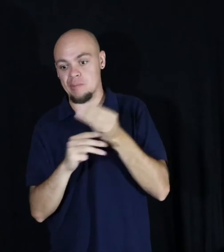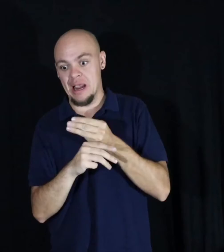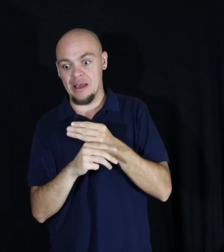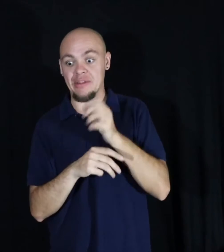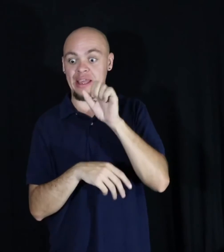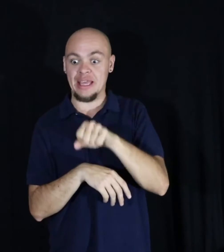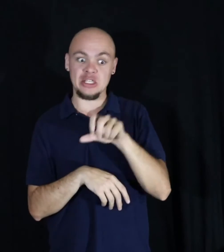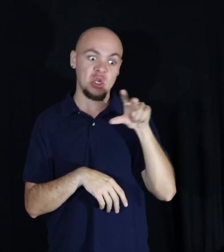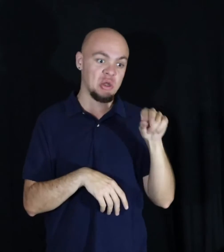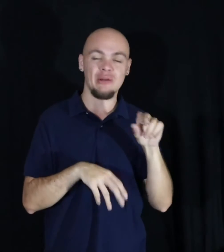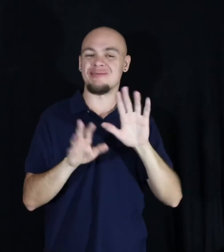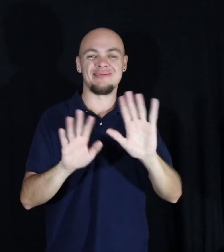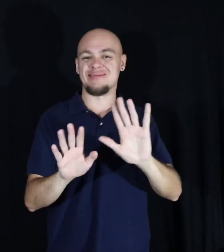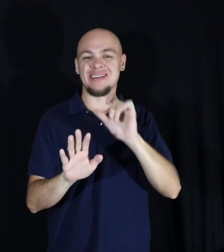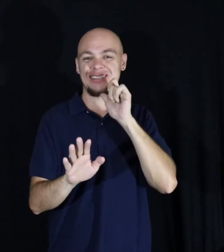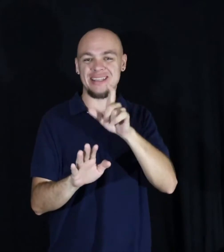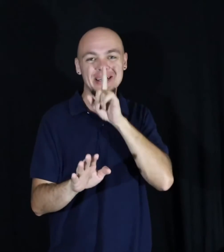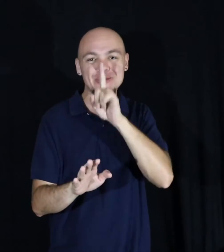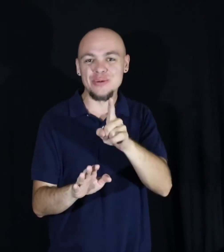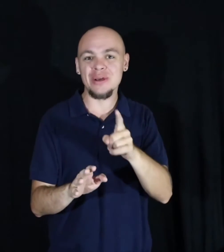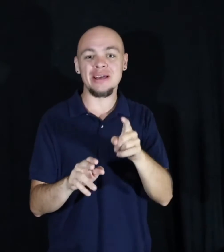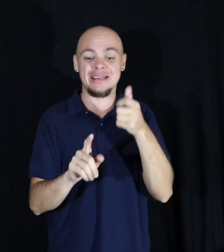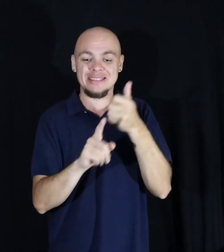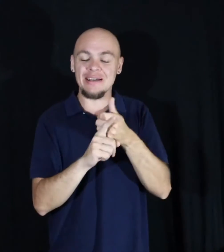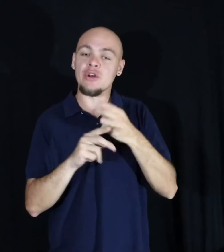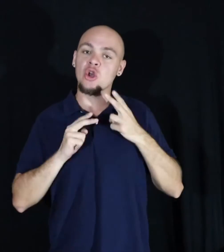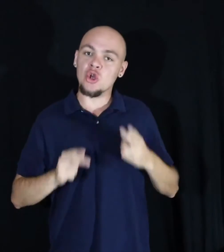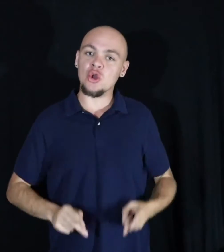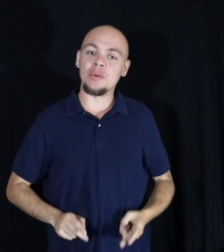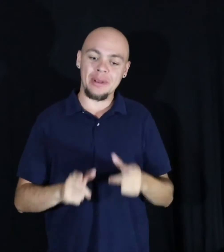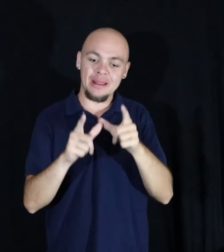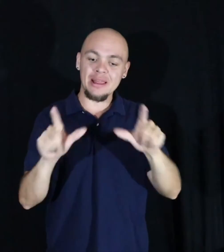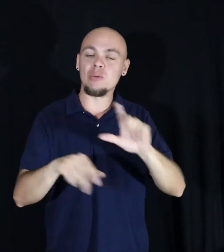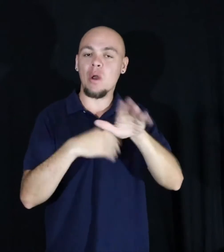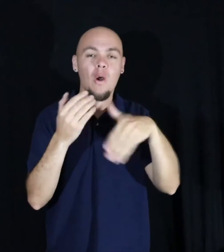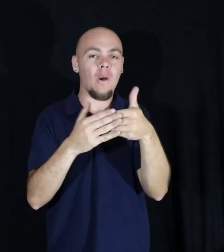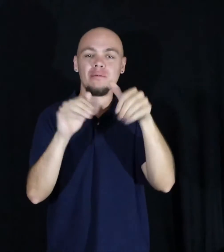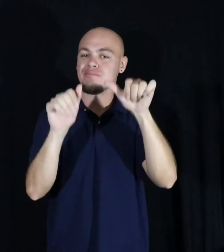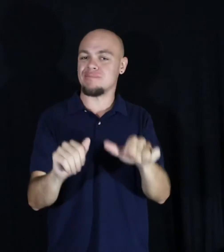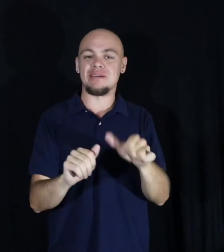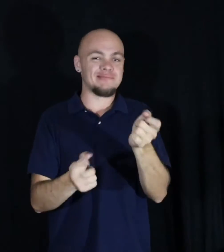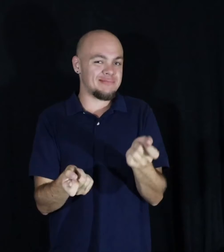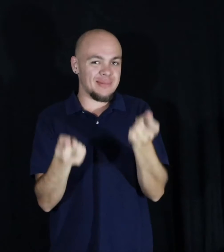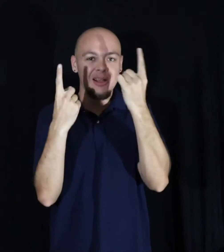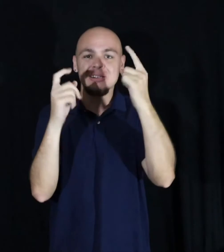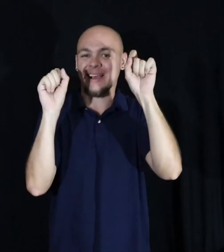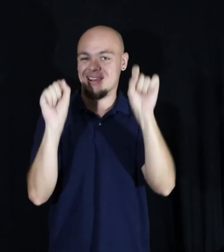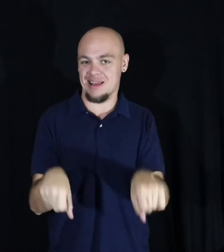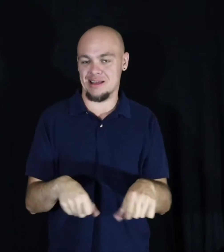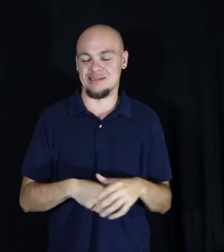true. Math is a human language, so we all have the ability to understand it.